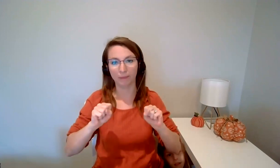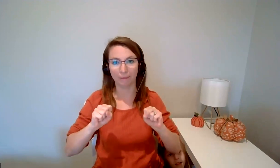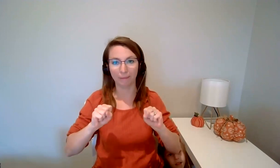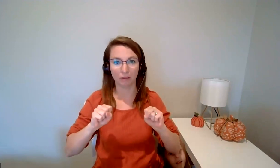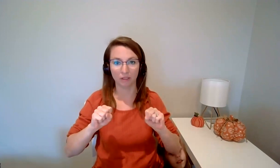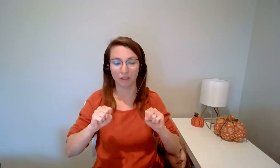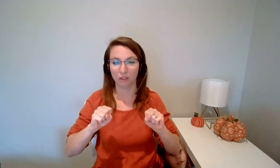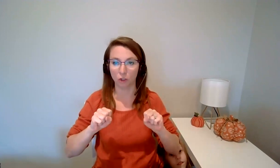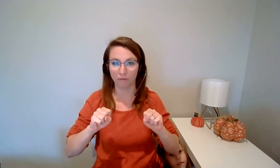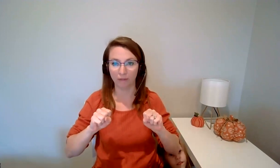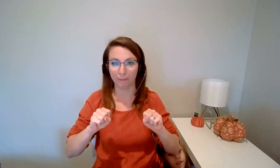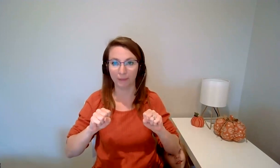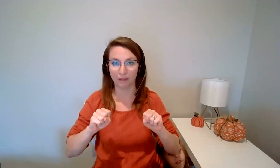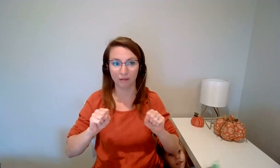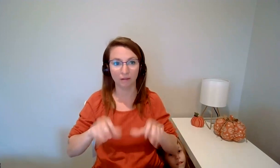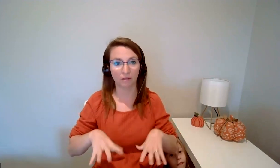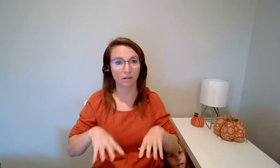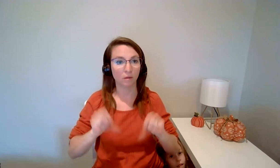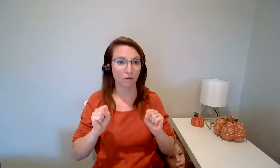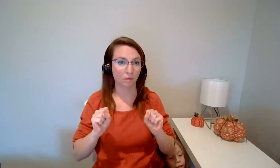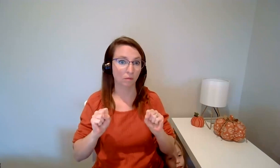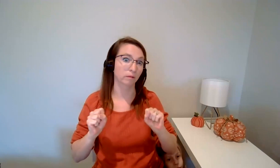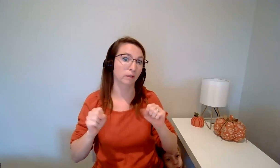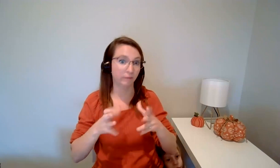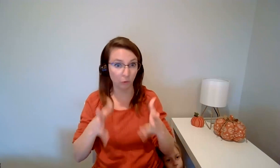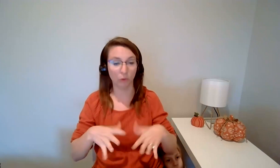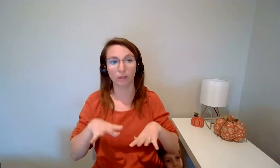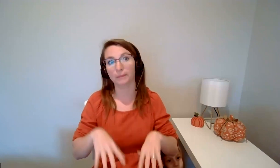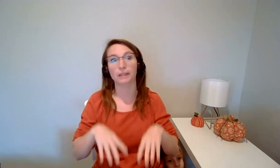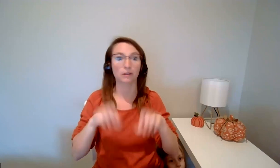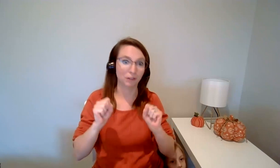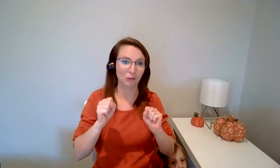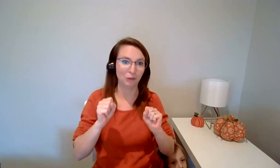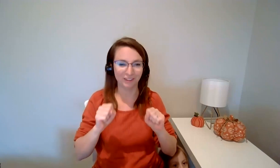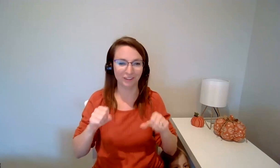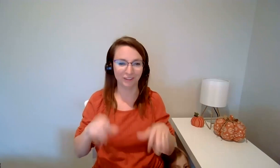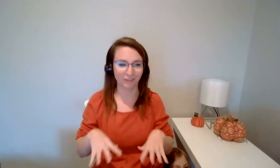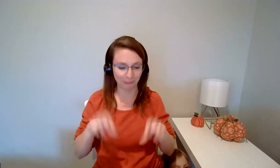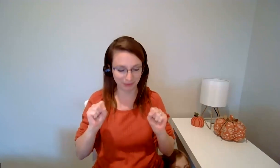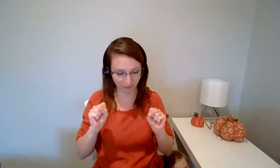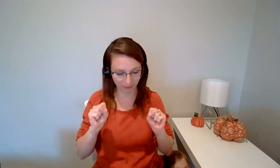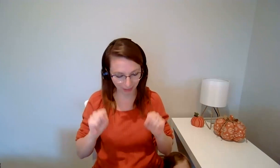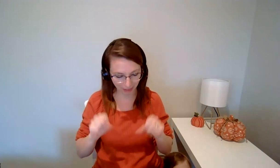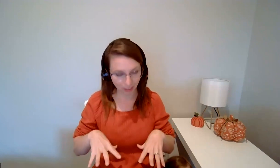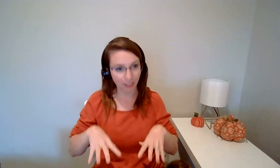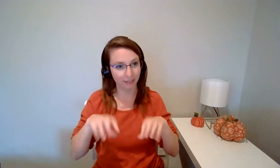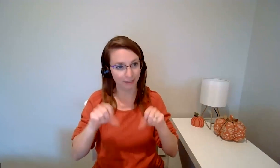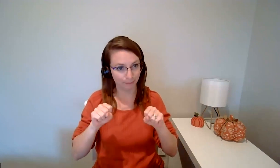that person into your family. Or if you are adopted, they took you into your family. Okay?